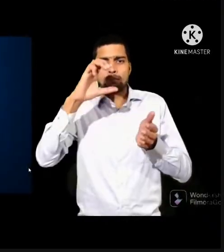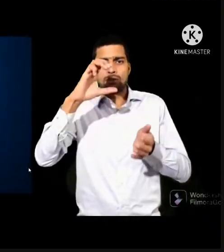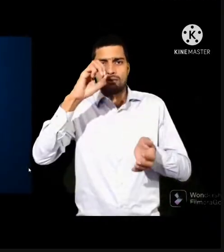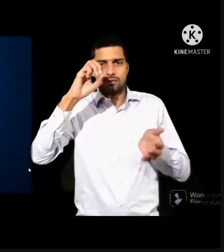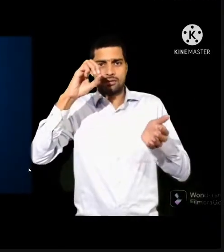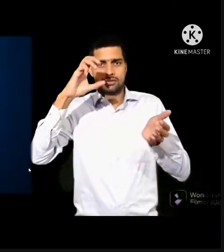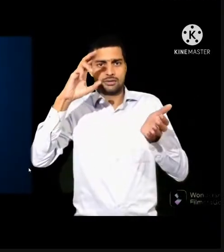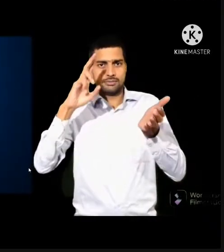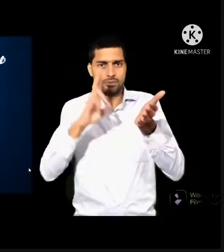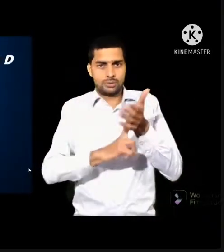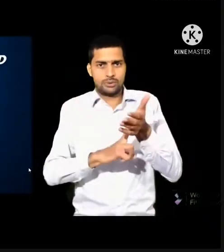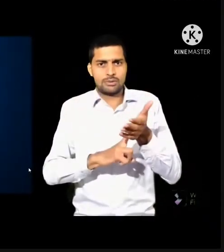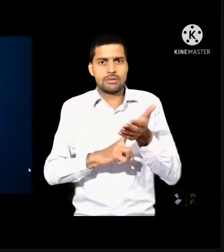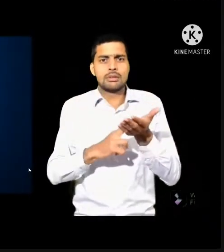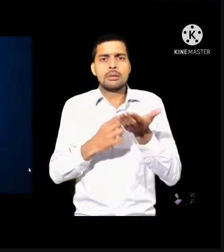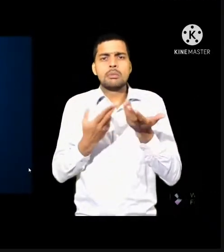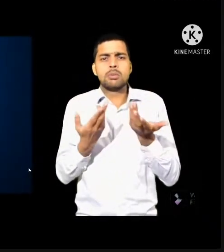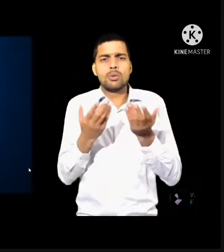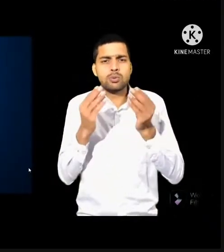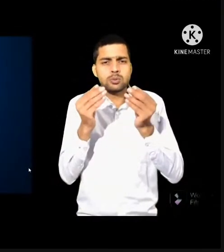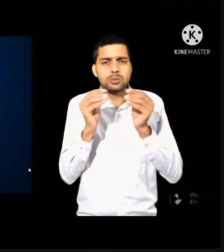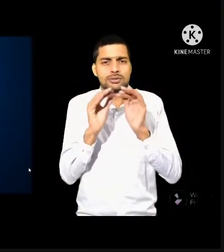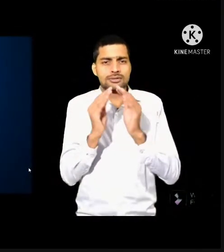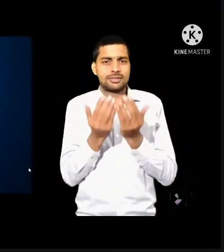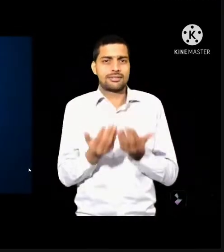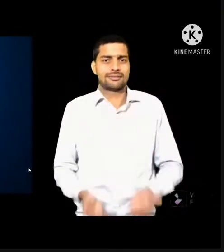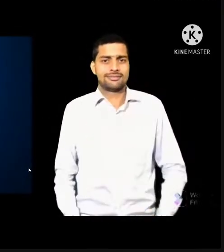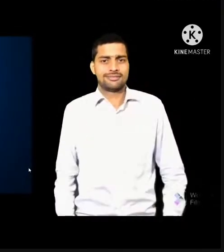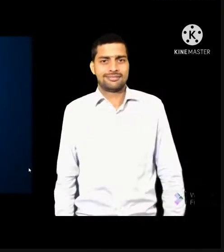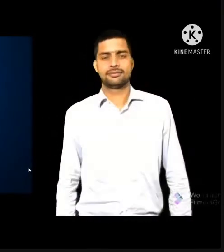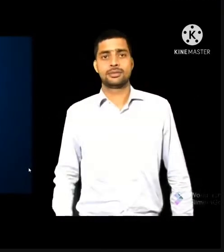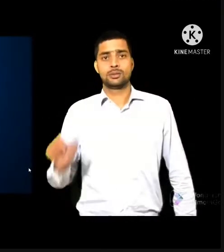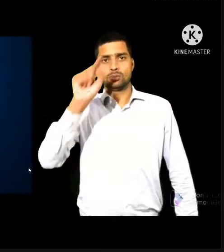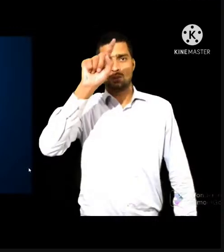Life cycle of silk moth and processing of silk.